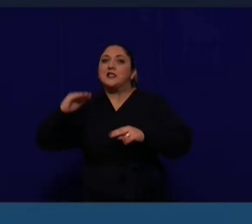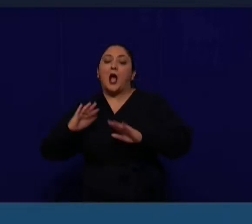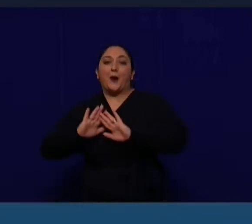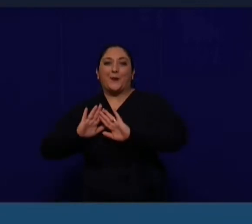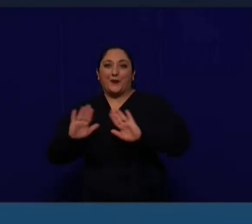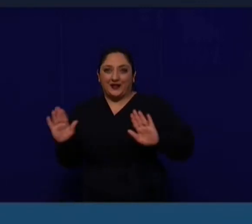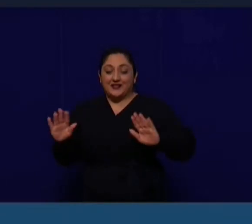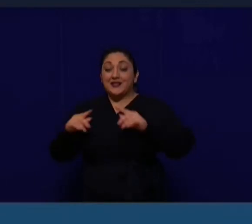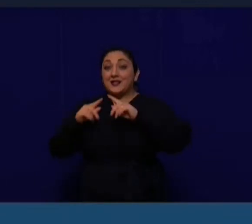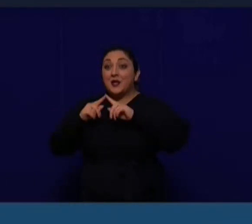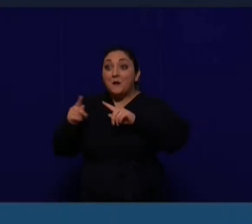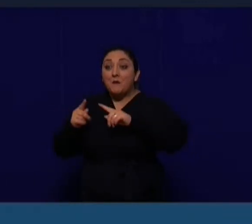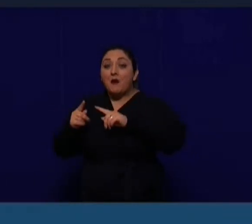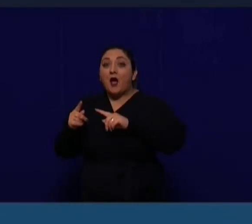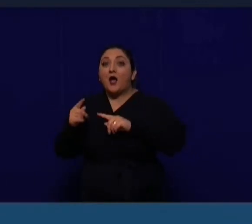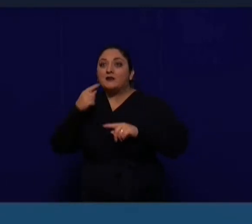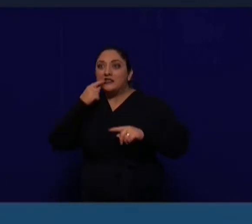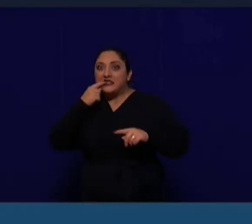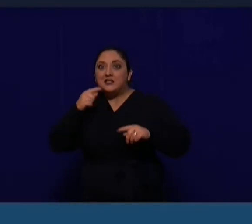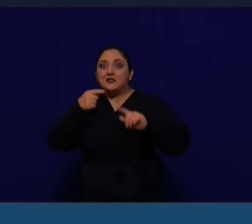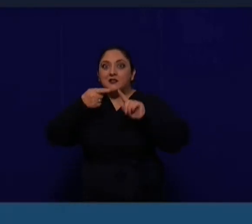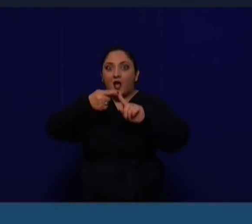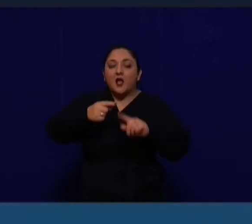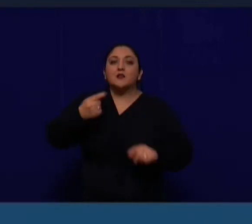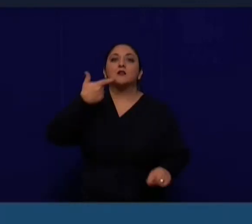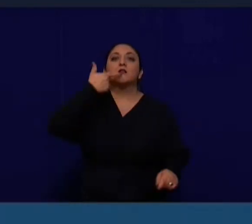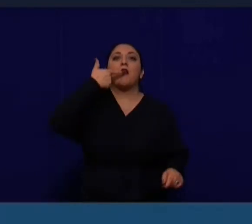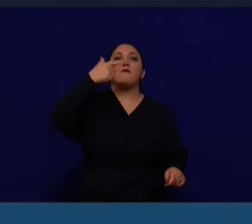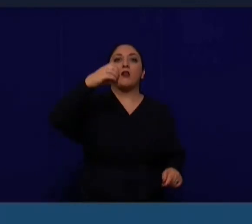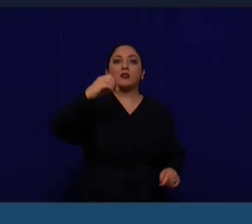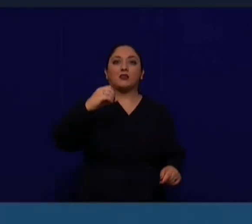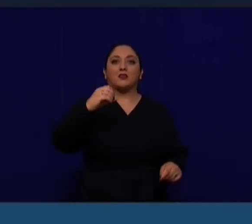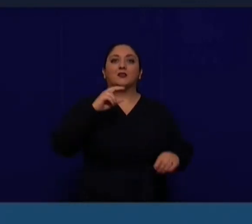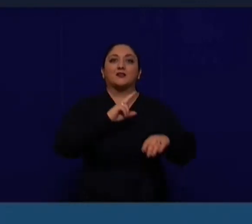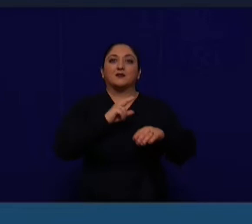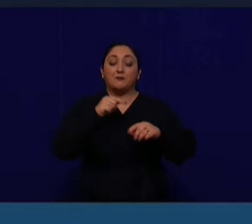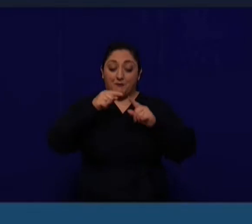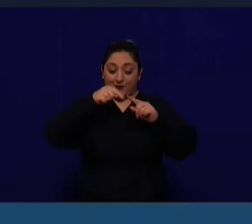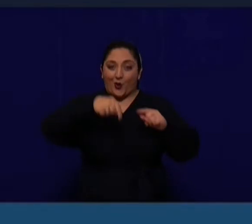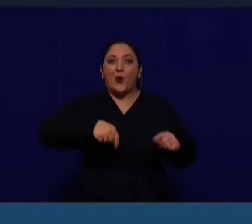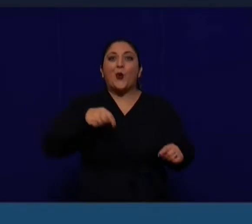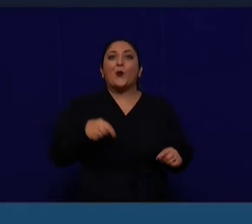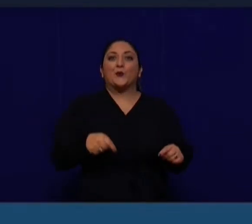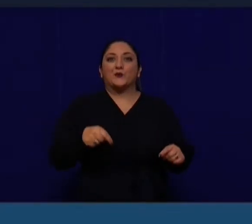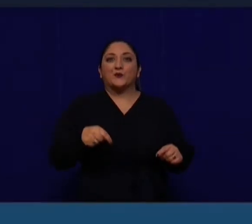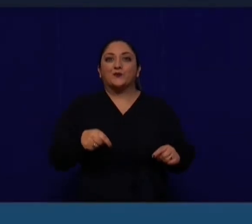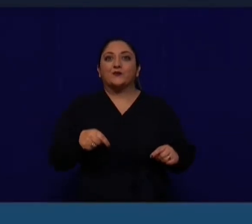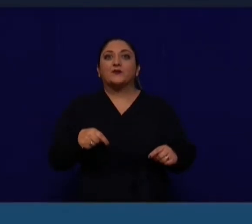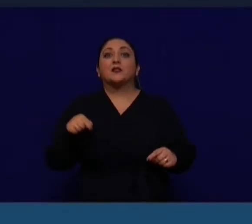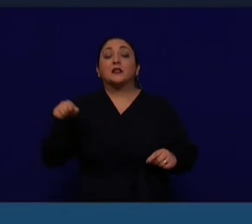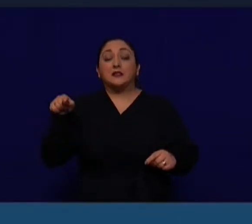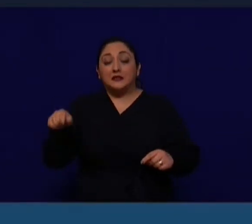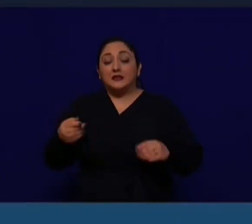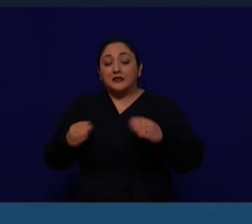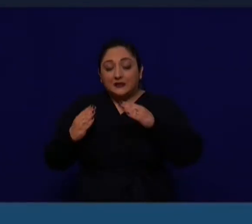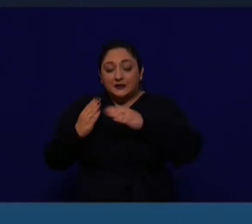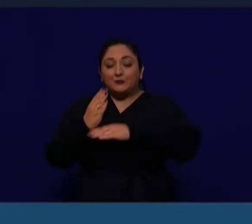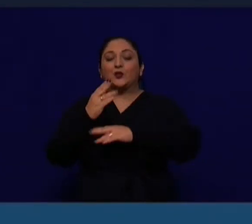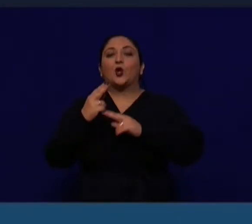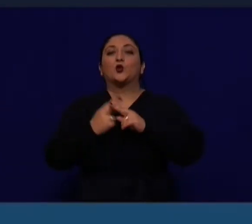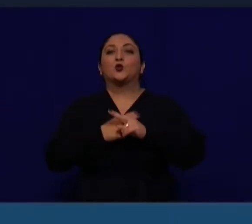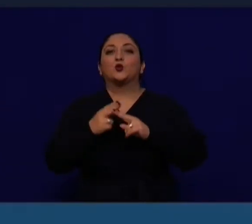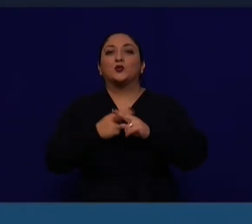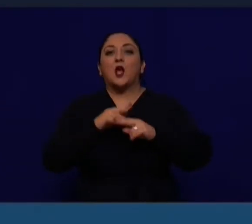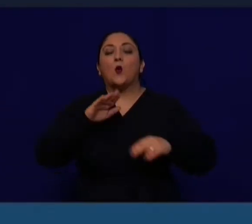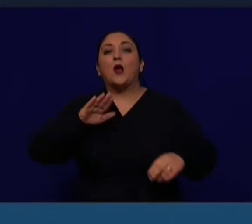nużawha wkoll sa etajiet sa 70 sena. Allura, b'effett millum, l-AstraZeneca ħatibda tinduża minn dawk in-nies